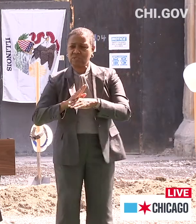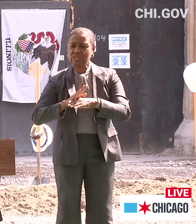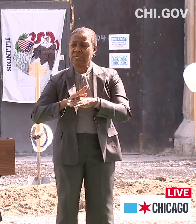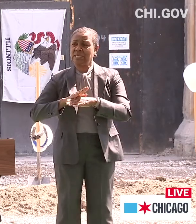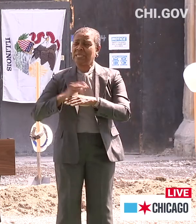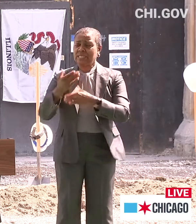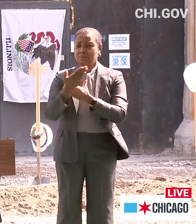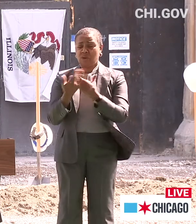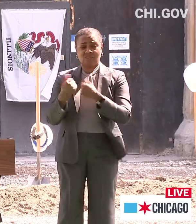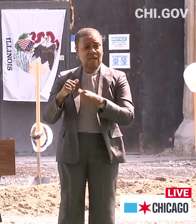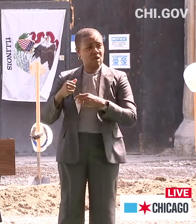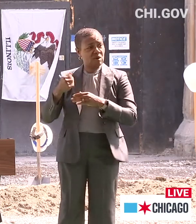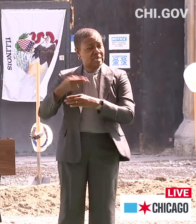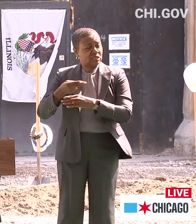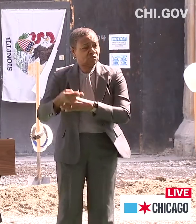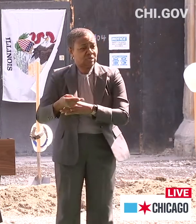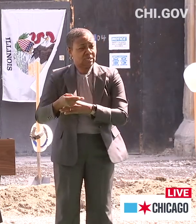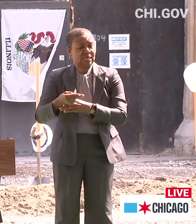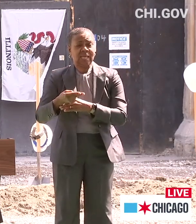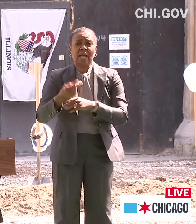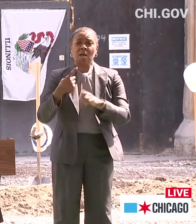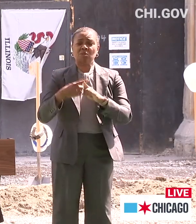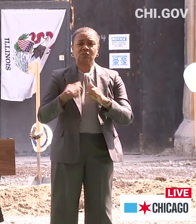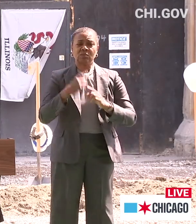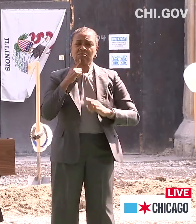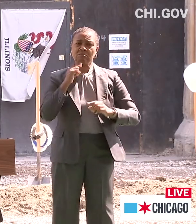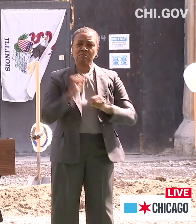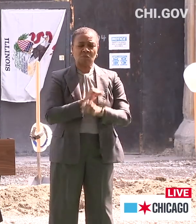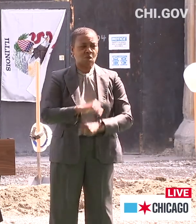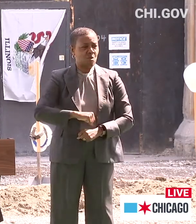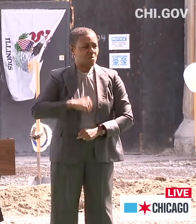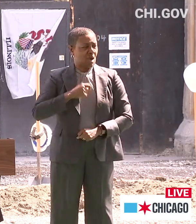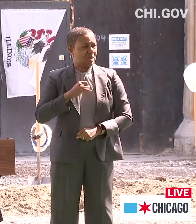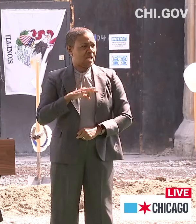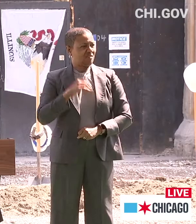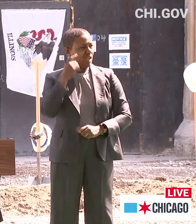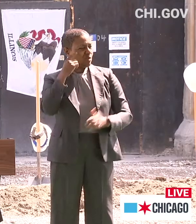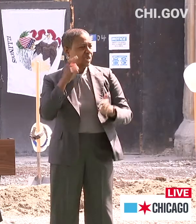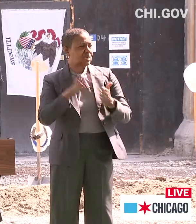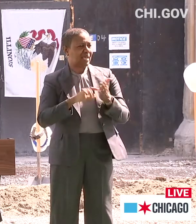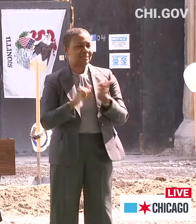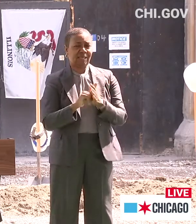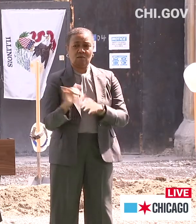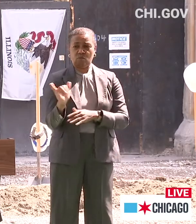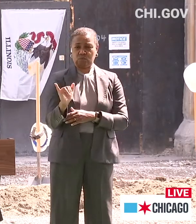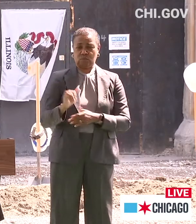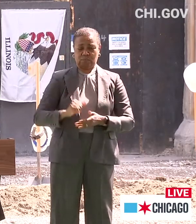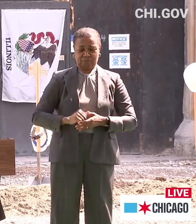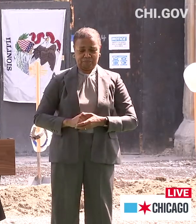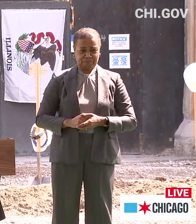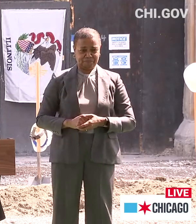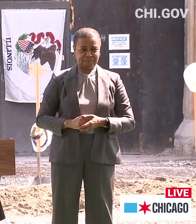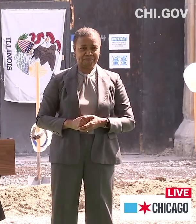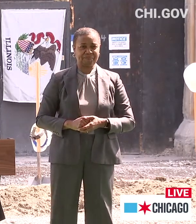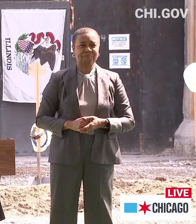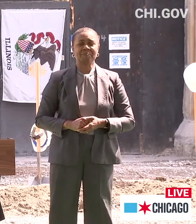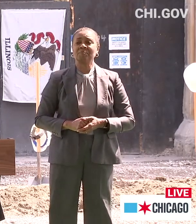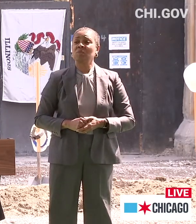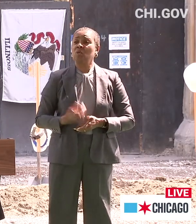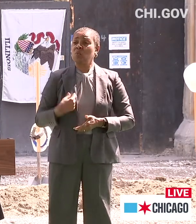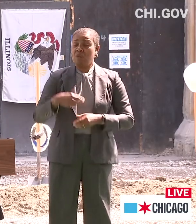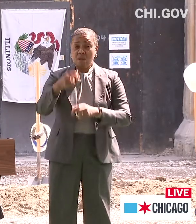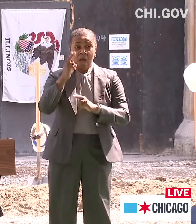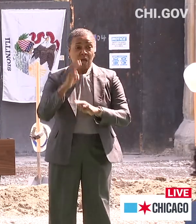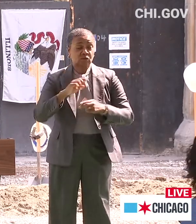our history at Union Pacific Railroad, and it's something that we're extremely proud of and we recognize today. We're very honored to